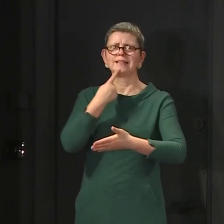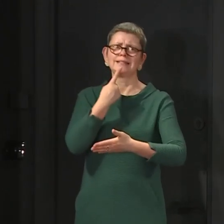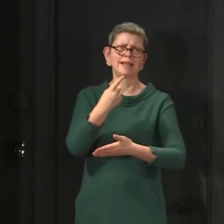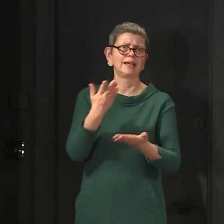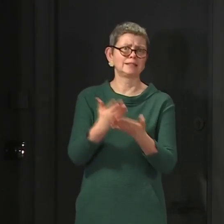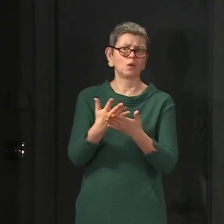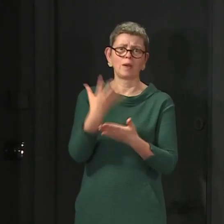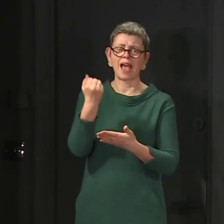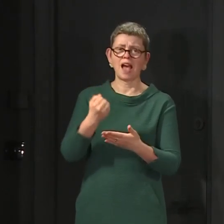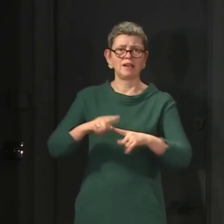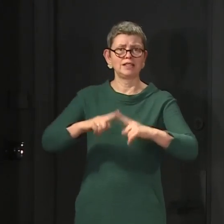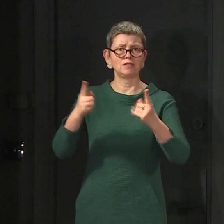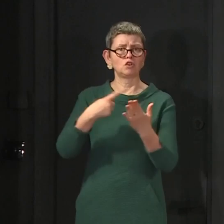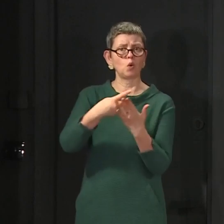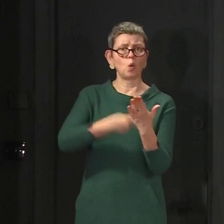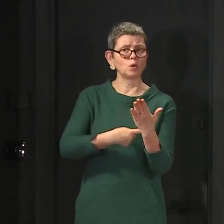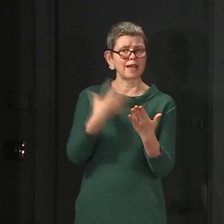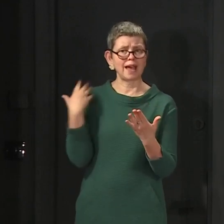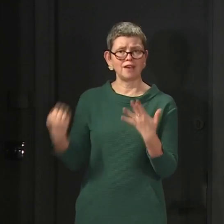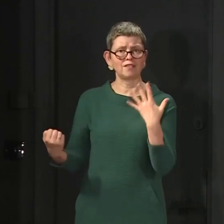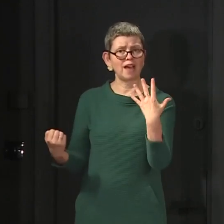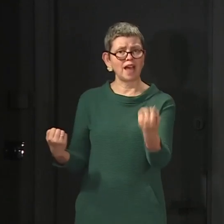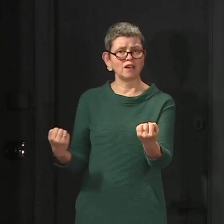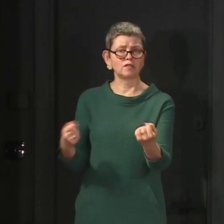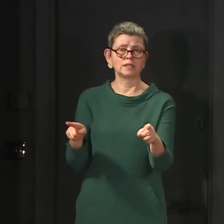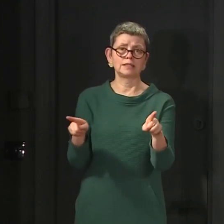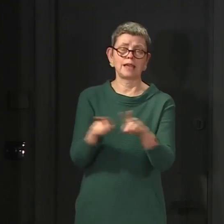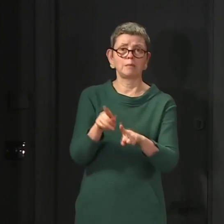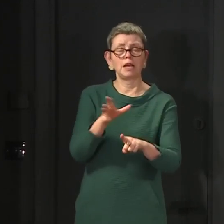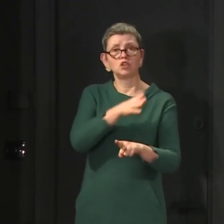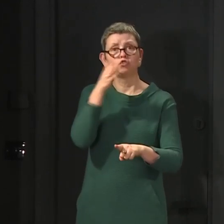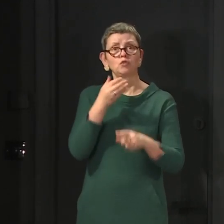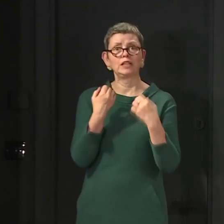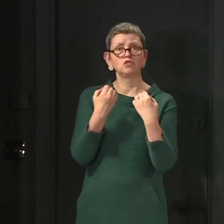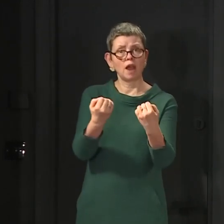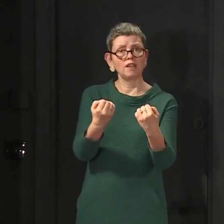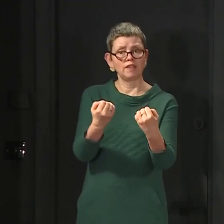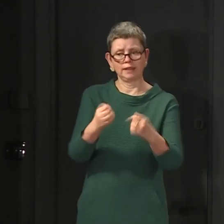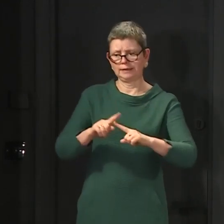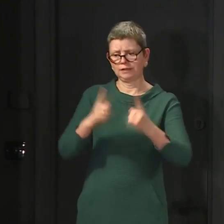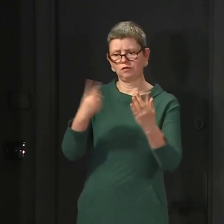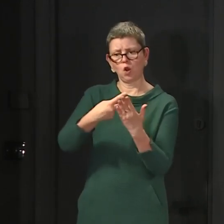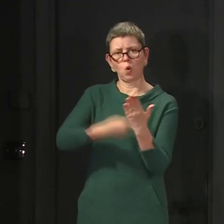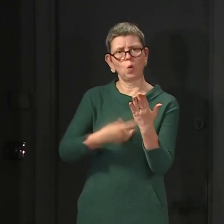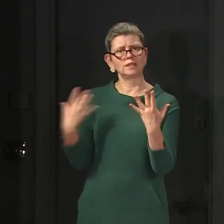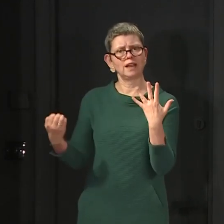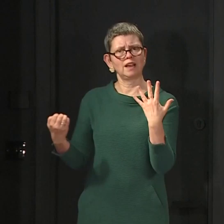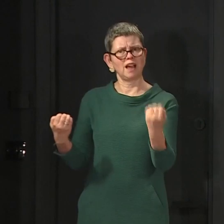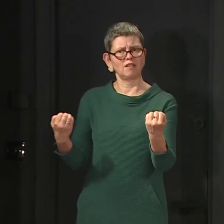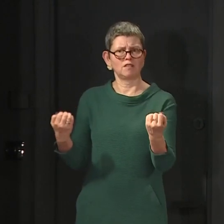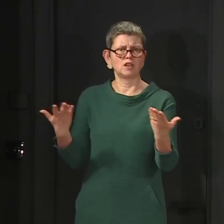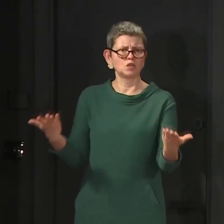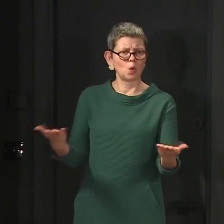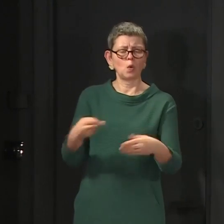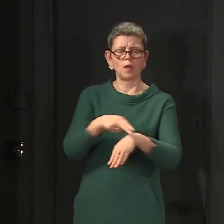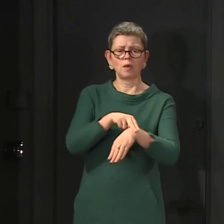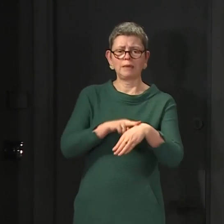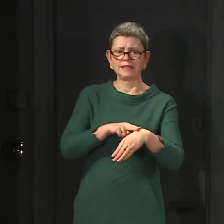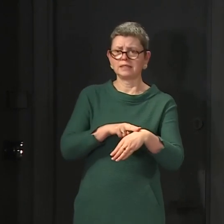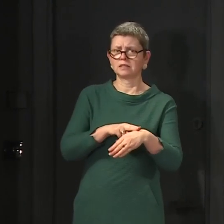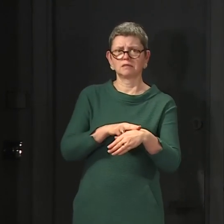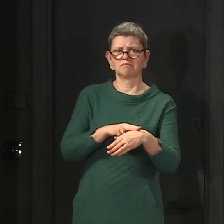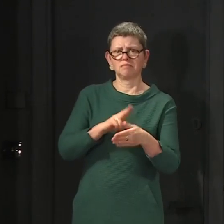different drink drive limits that already exist south of the border and north of the border. So the police are perfectly used to policing